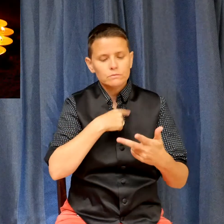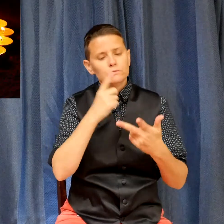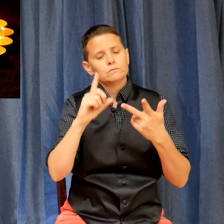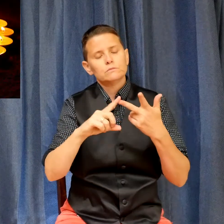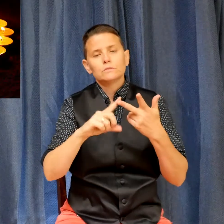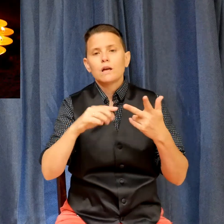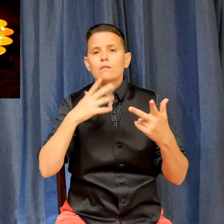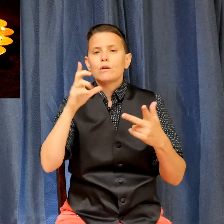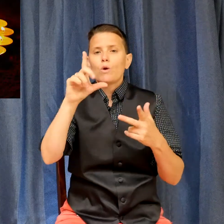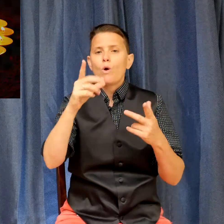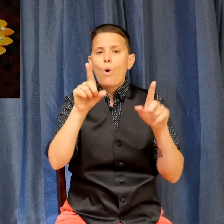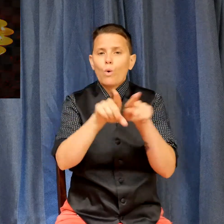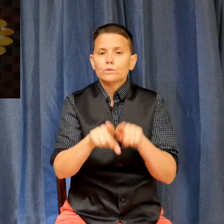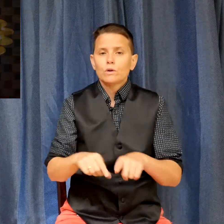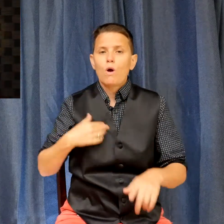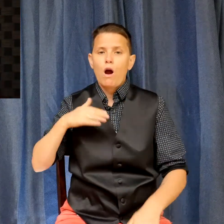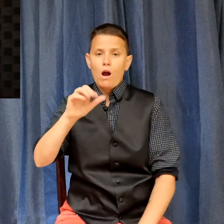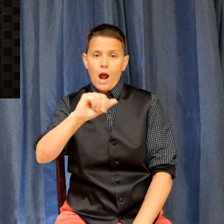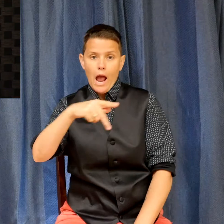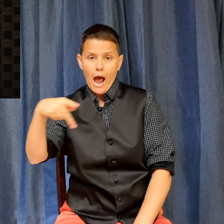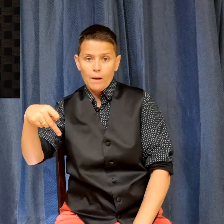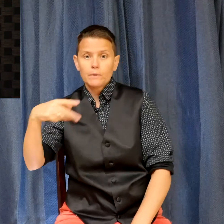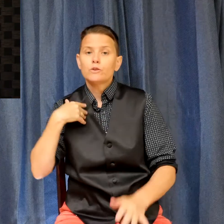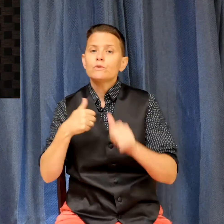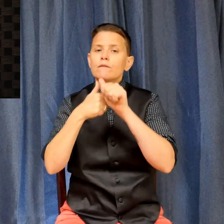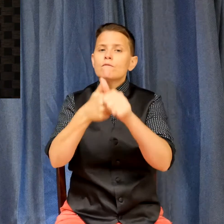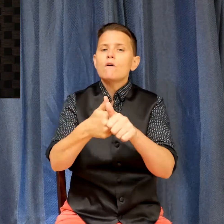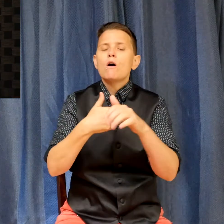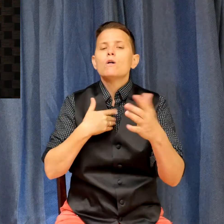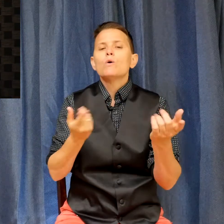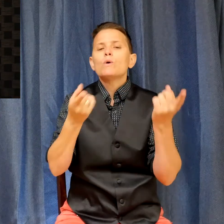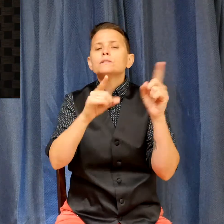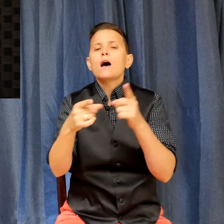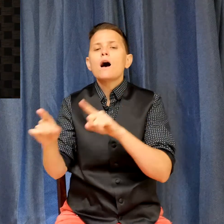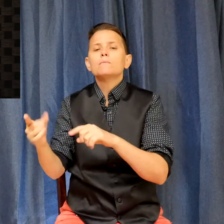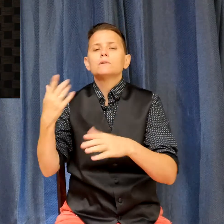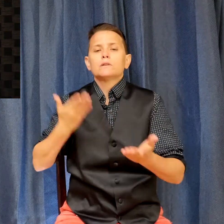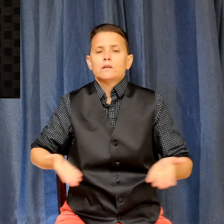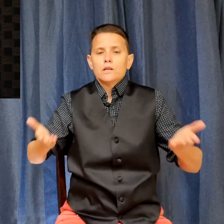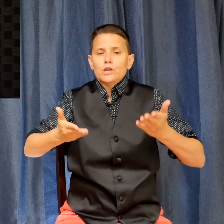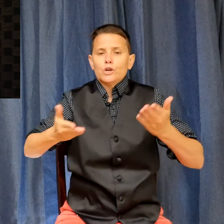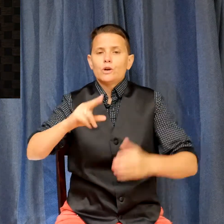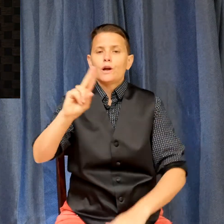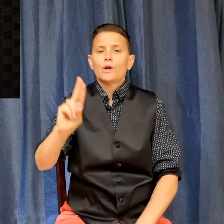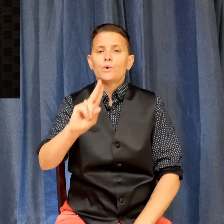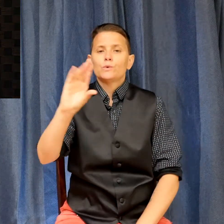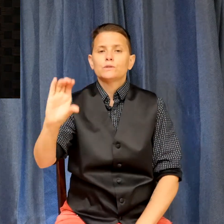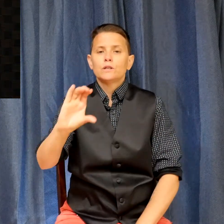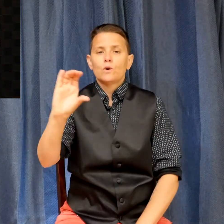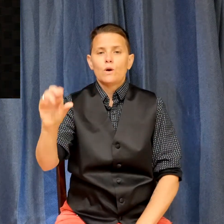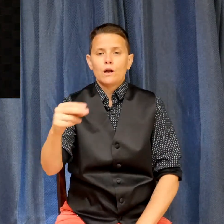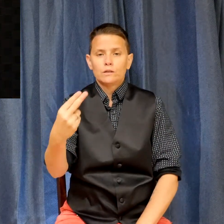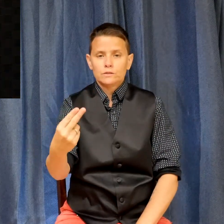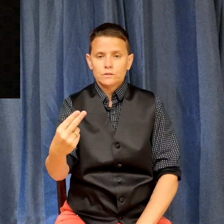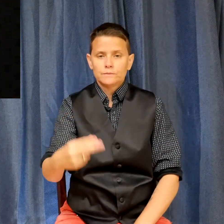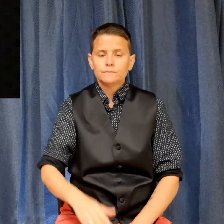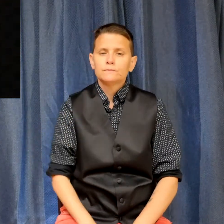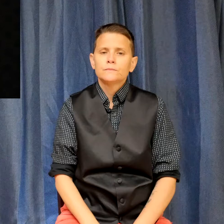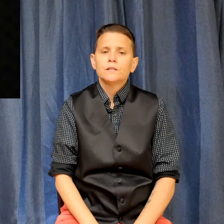And now, it is with deep gratitude that we enter into a time of